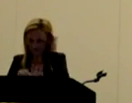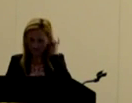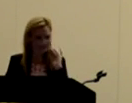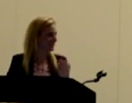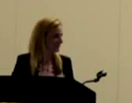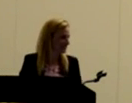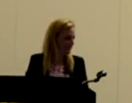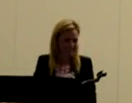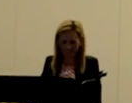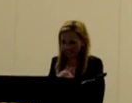Next, it always worked every time.